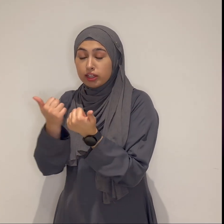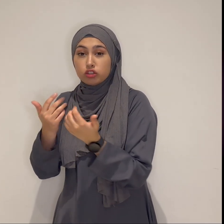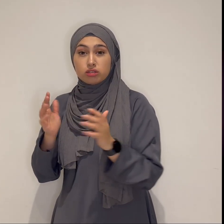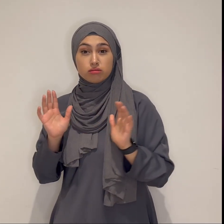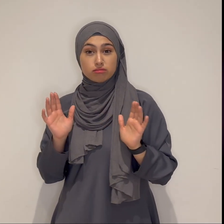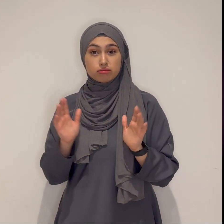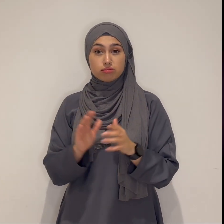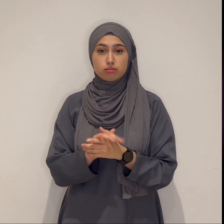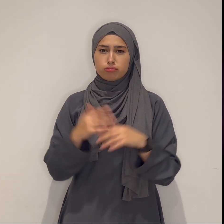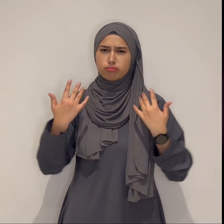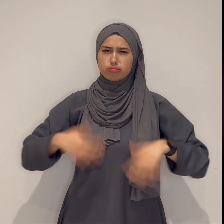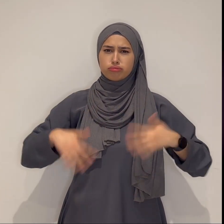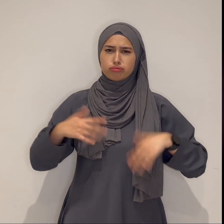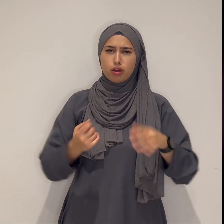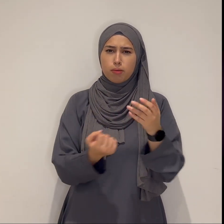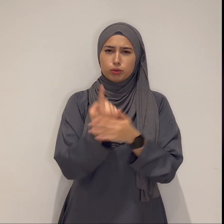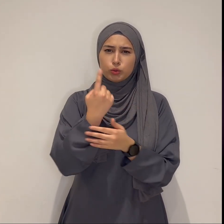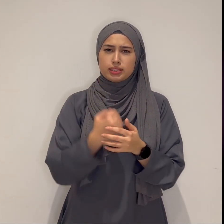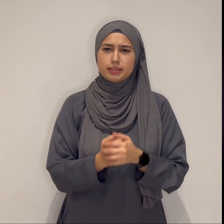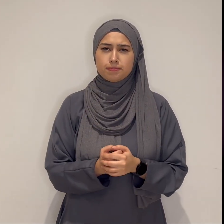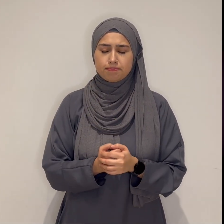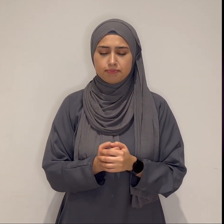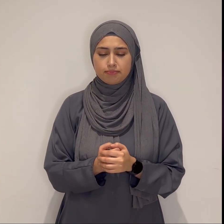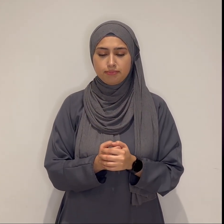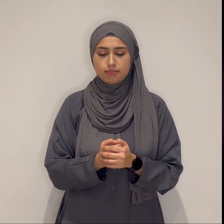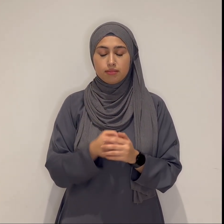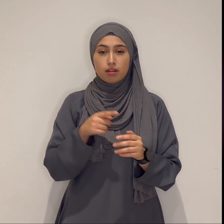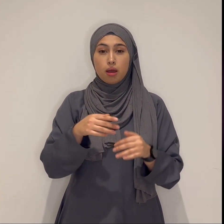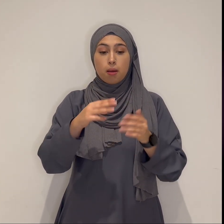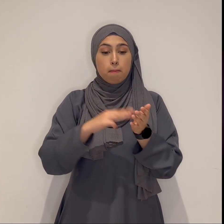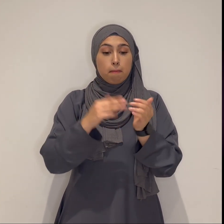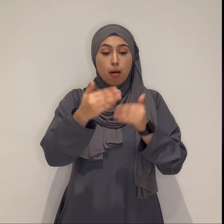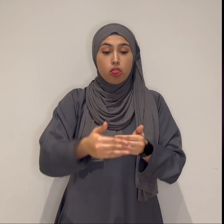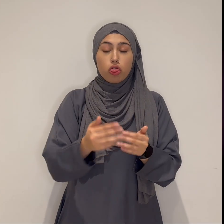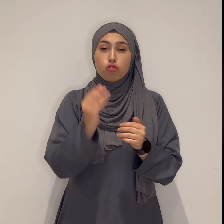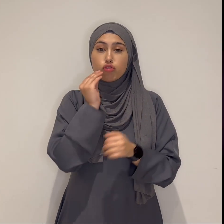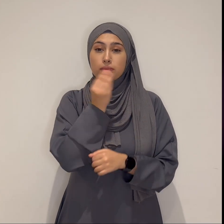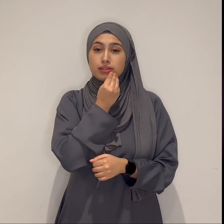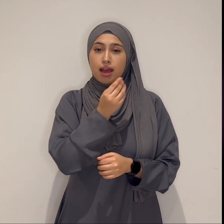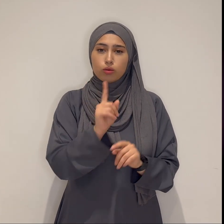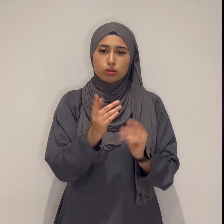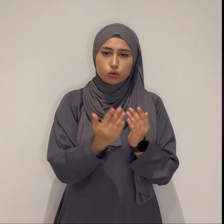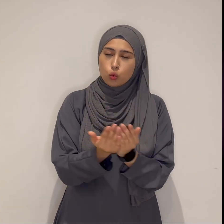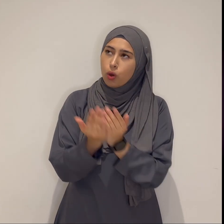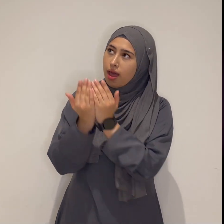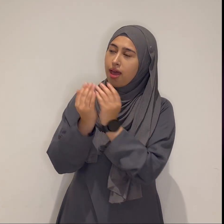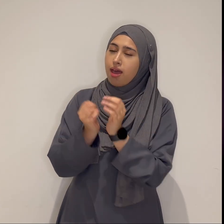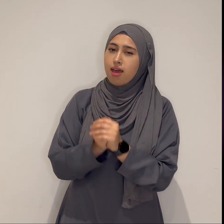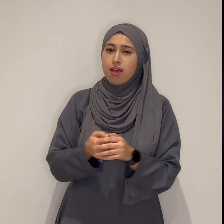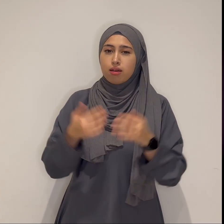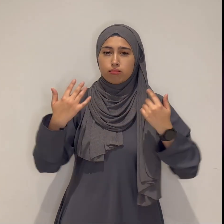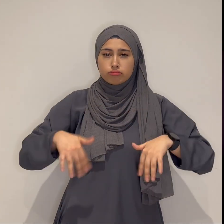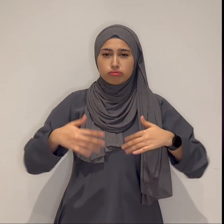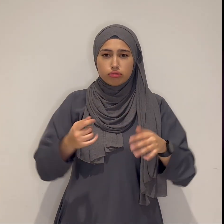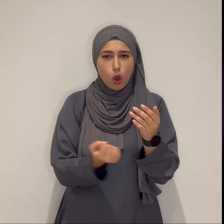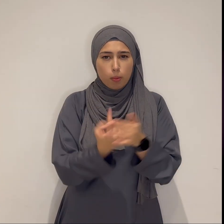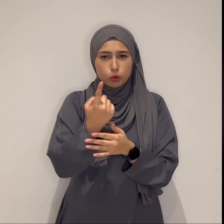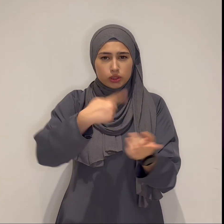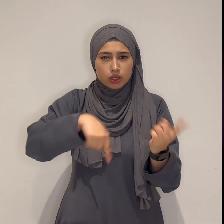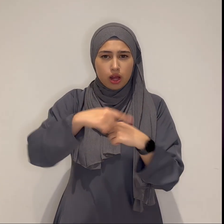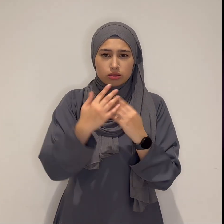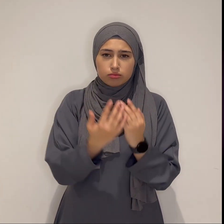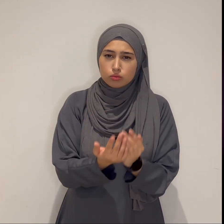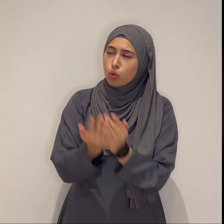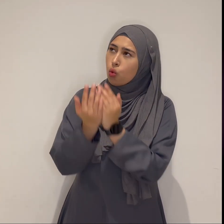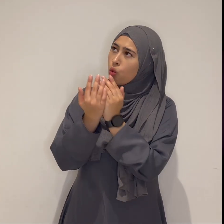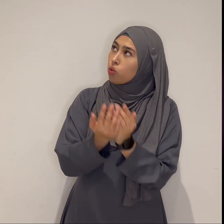amazing opportunity, my brothers in Islam. My brothers in Islam, the month of Ramadan is the month of dua. It's an amazing opportunity